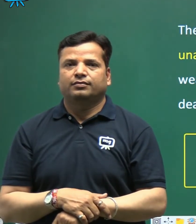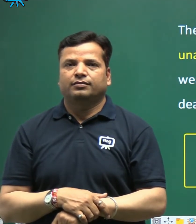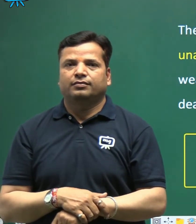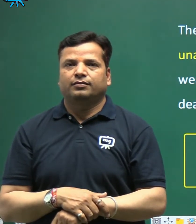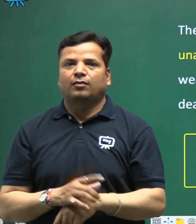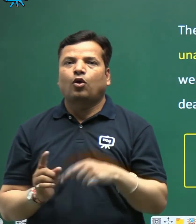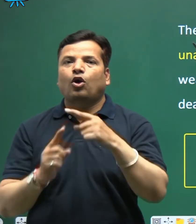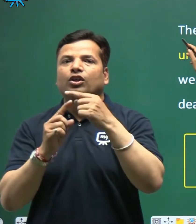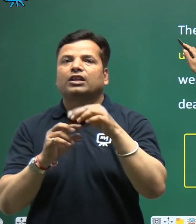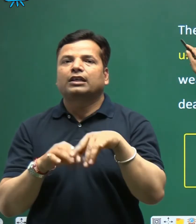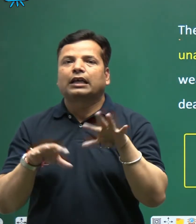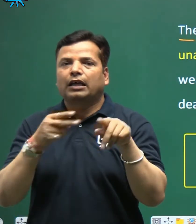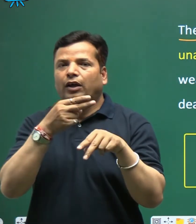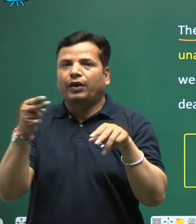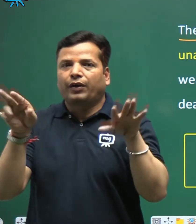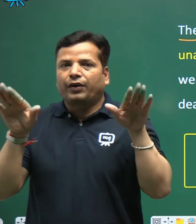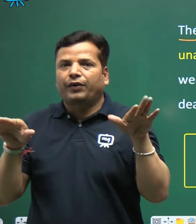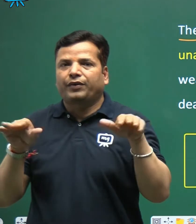The swallow